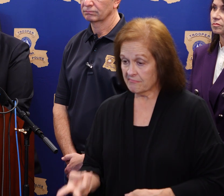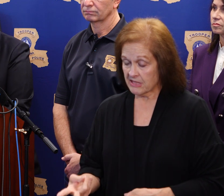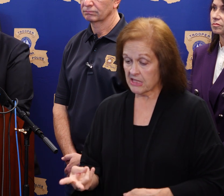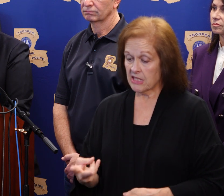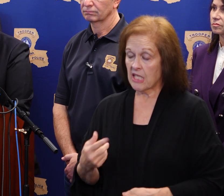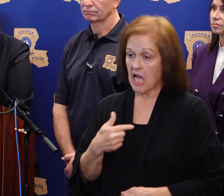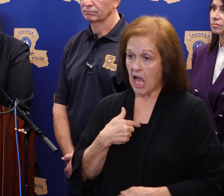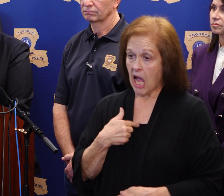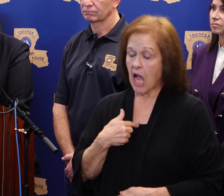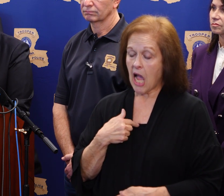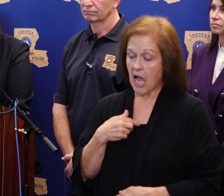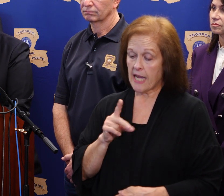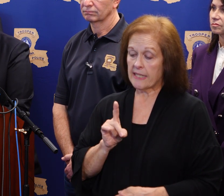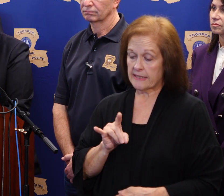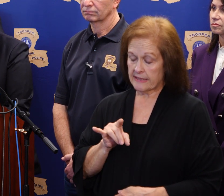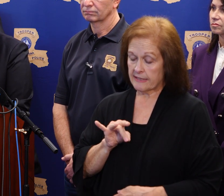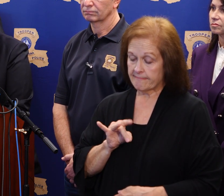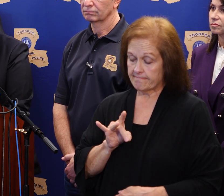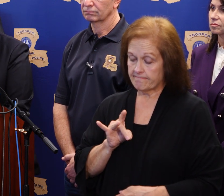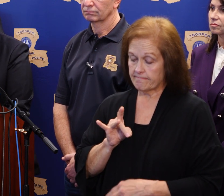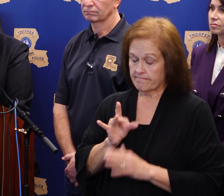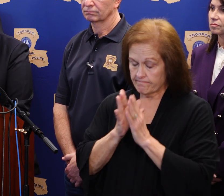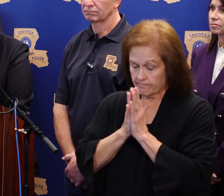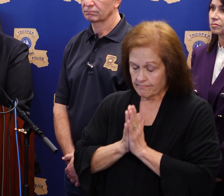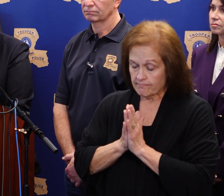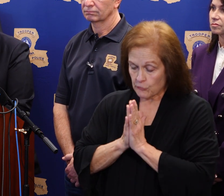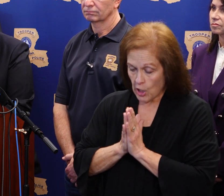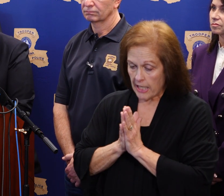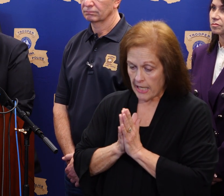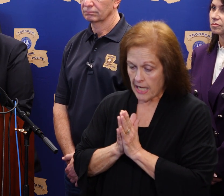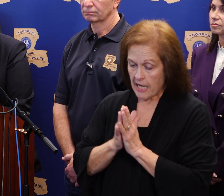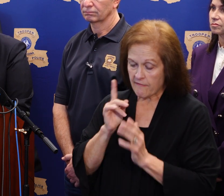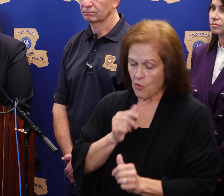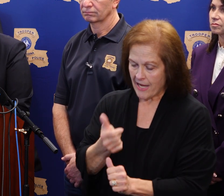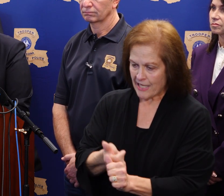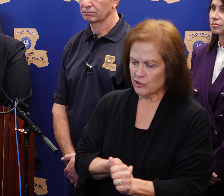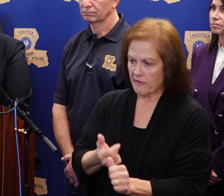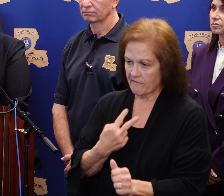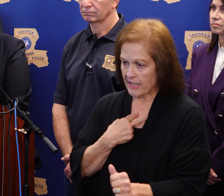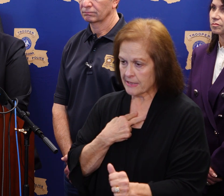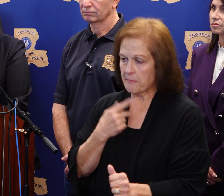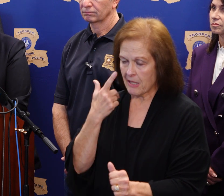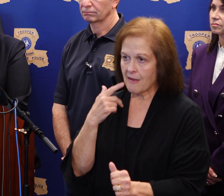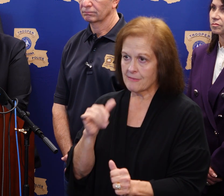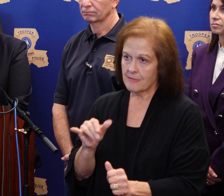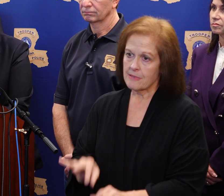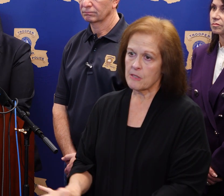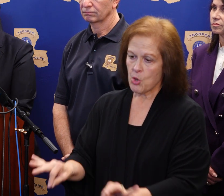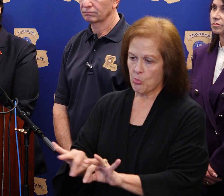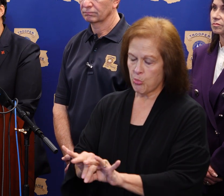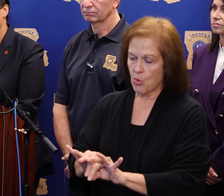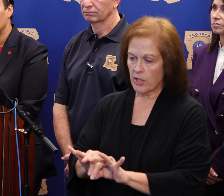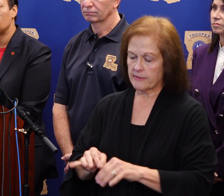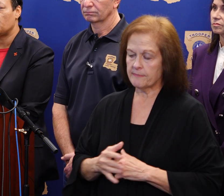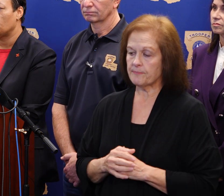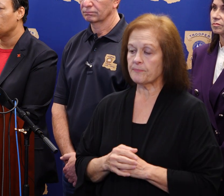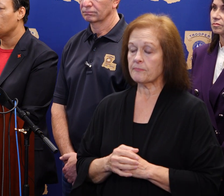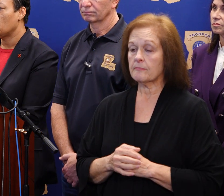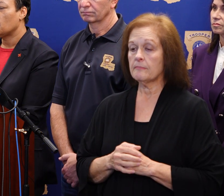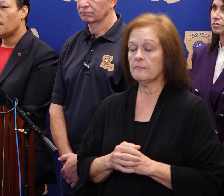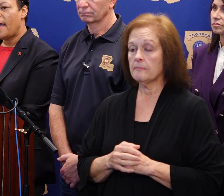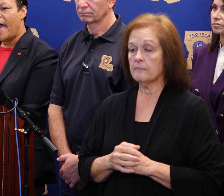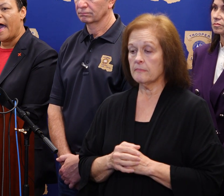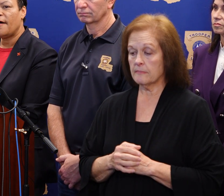of cross in my own way, because reverence, again, is important. So while we have been able